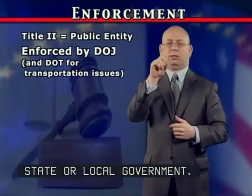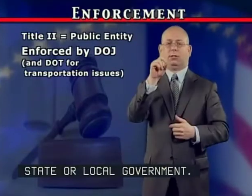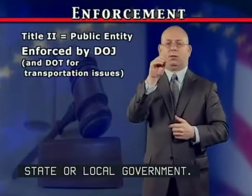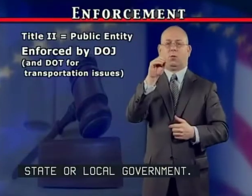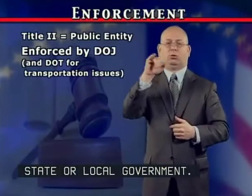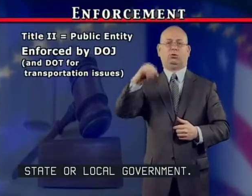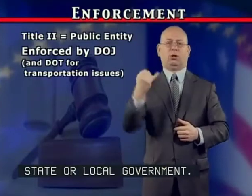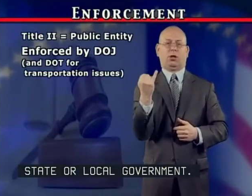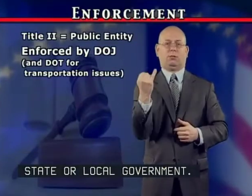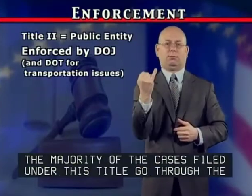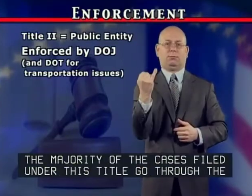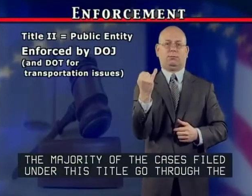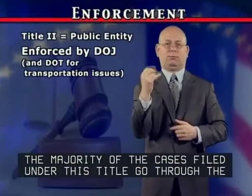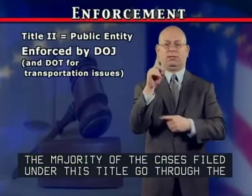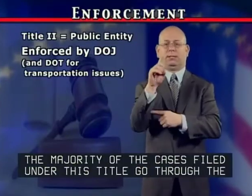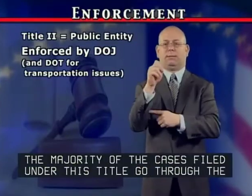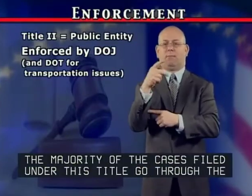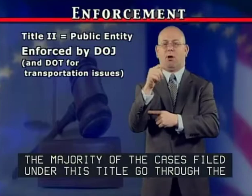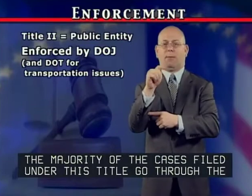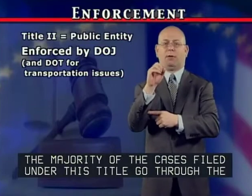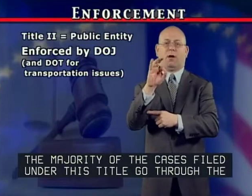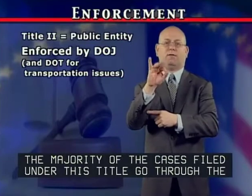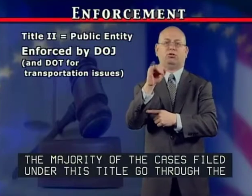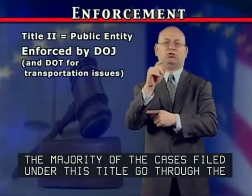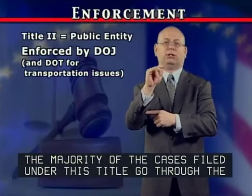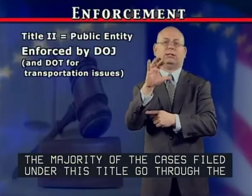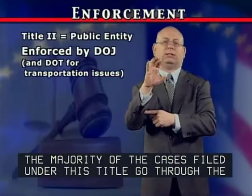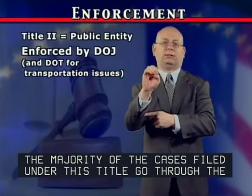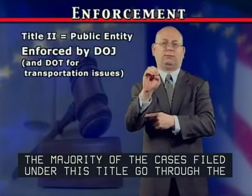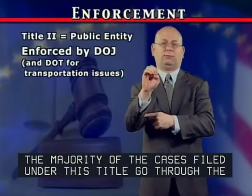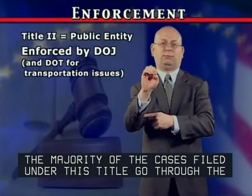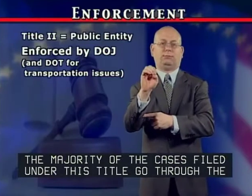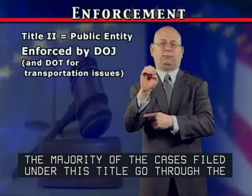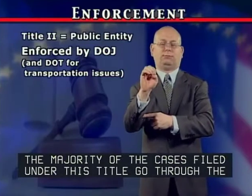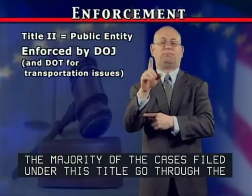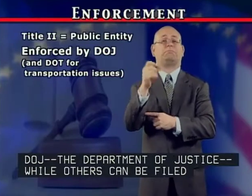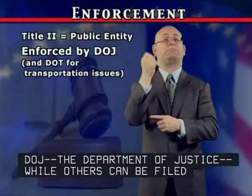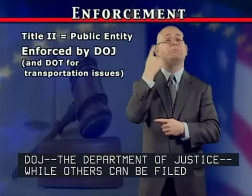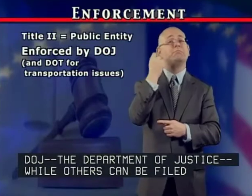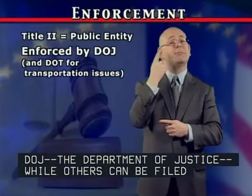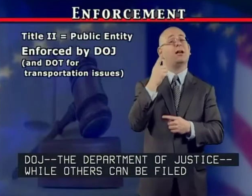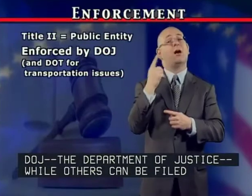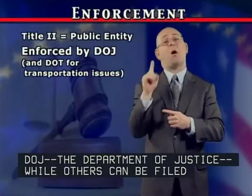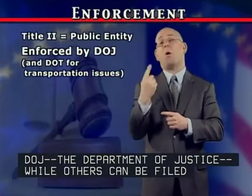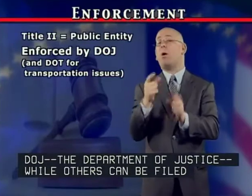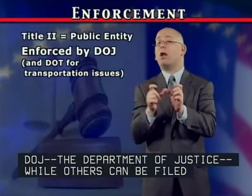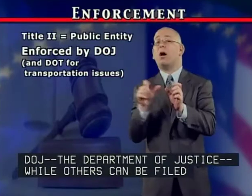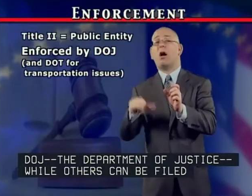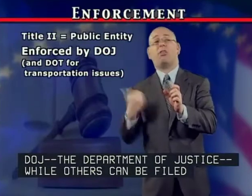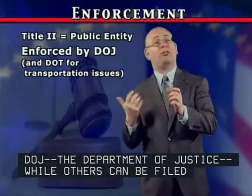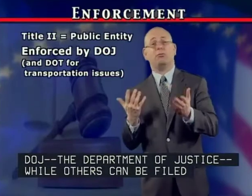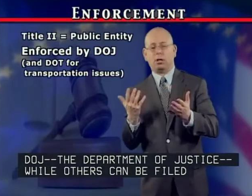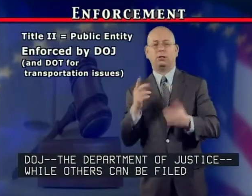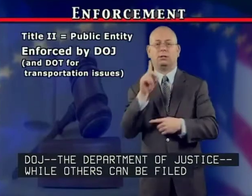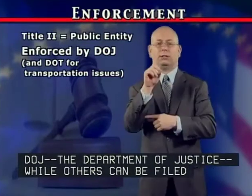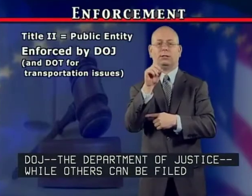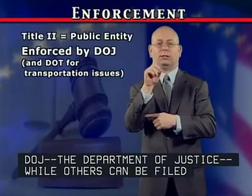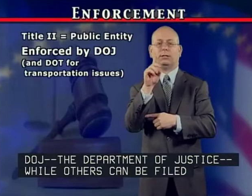local government. The majority of the cases filed under this title go through the DOJ, the Department